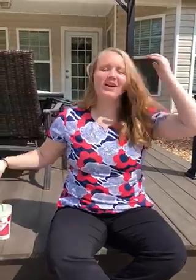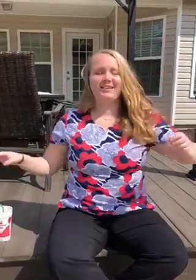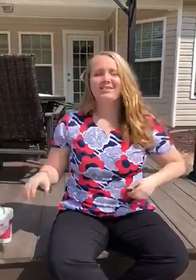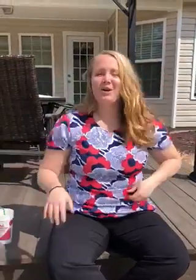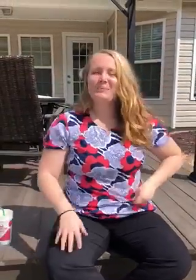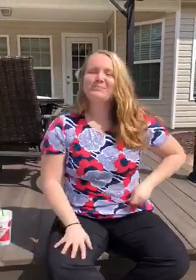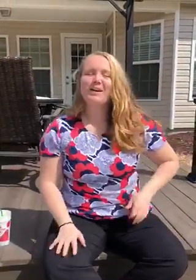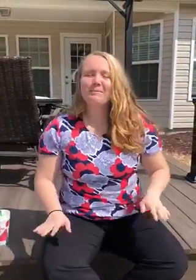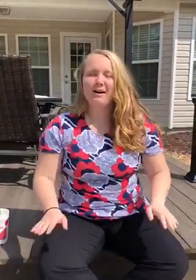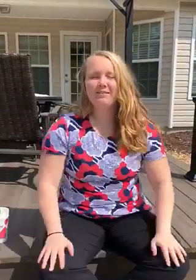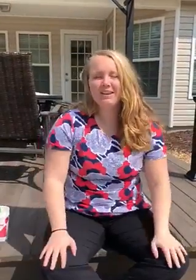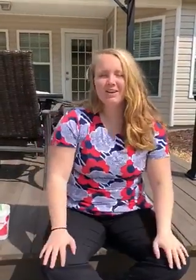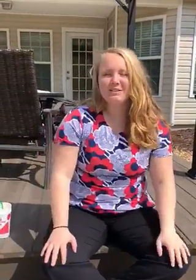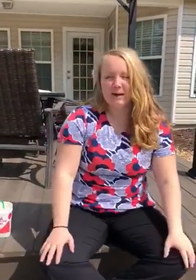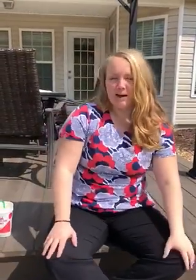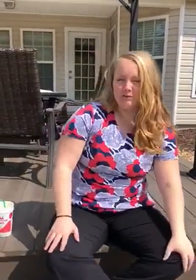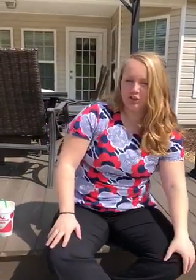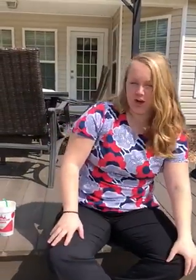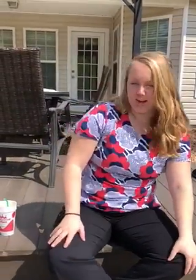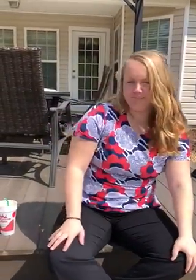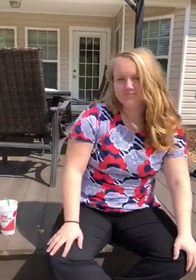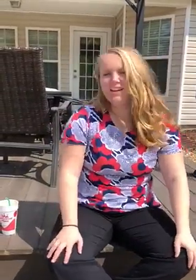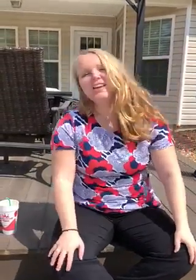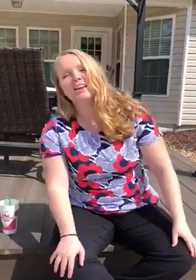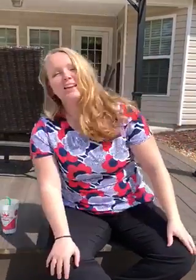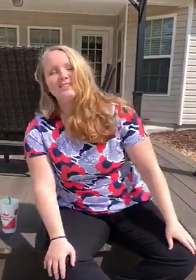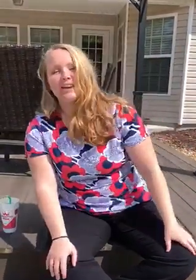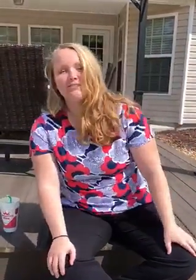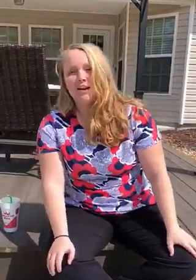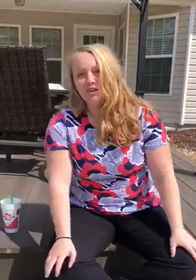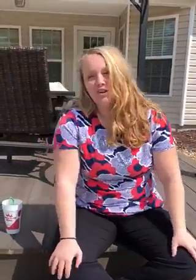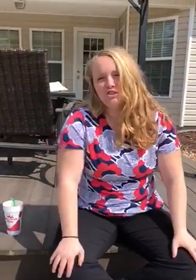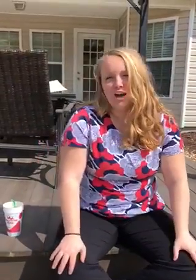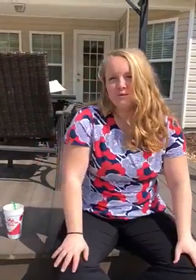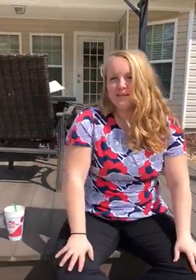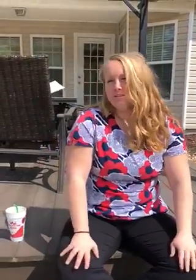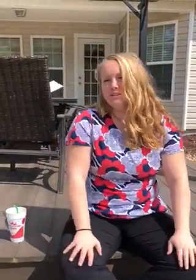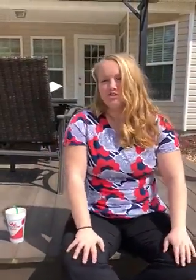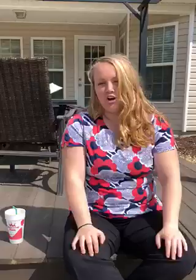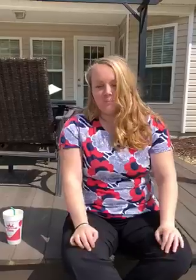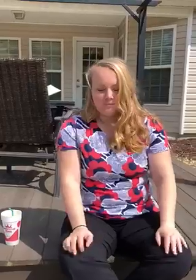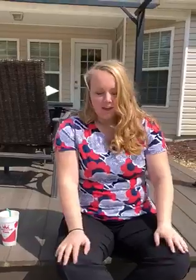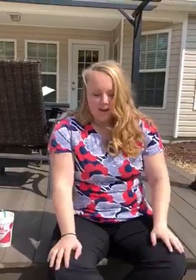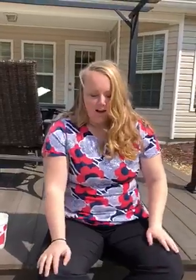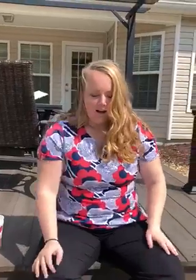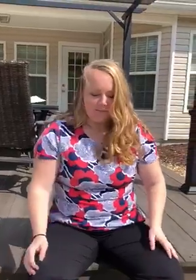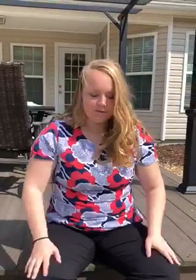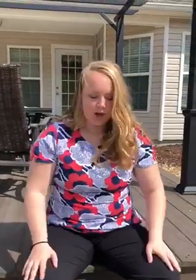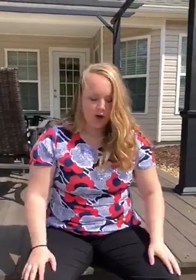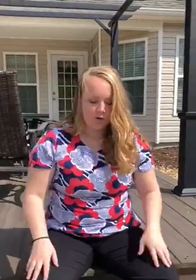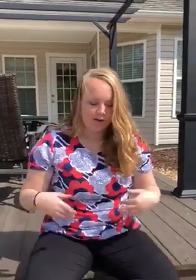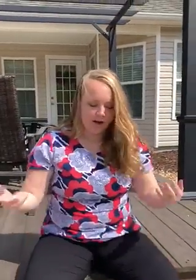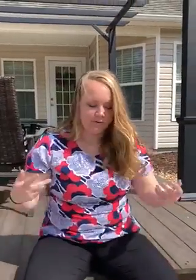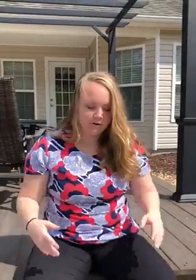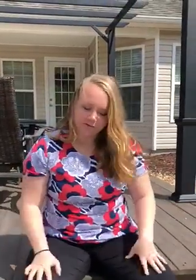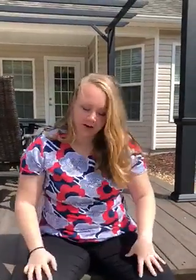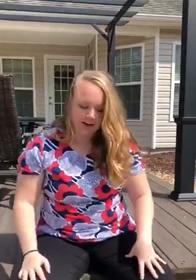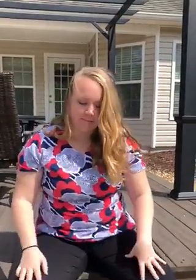Okay, so my video is about John. He's a 5-year-old child with Down syndrome. So if I were to refer him, I